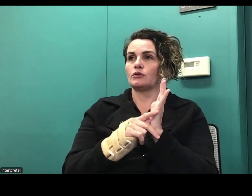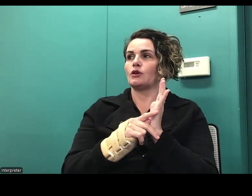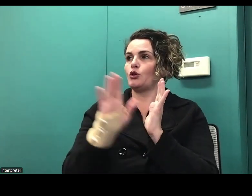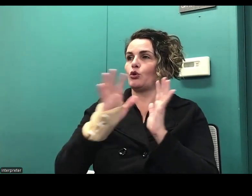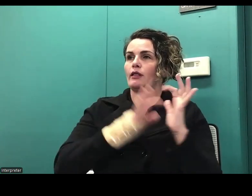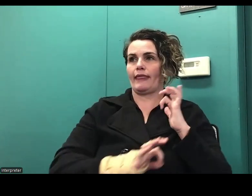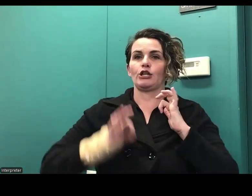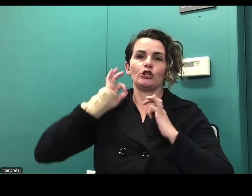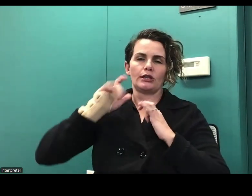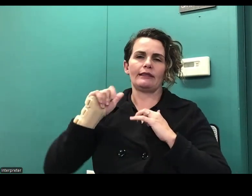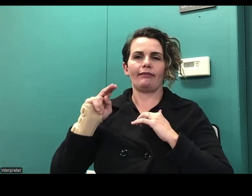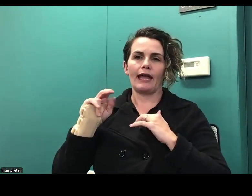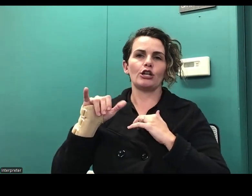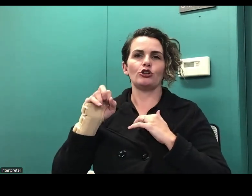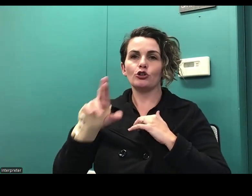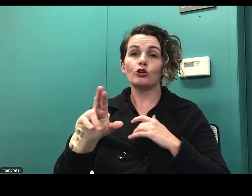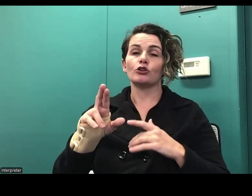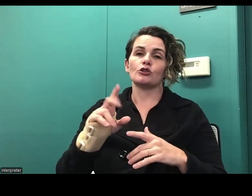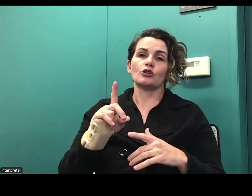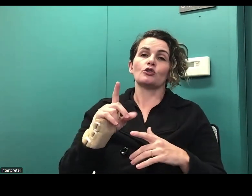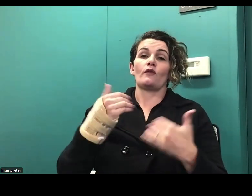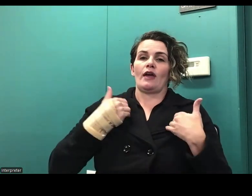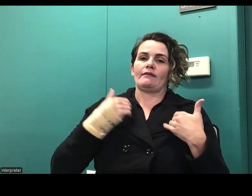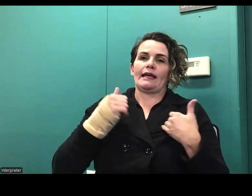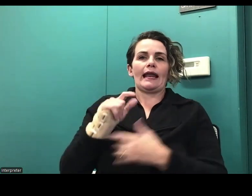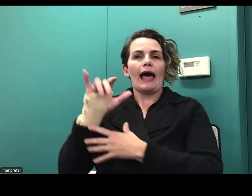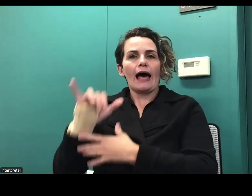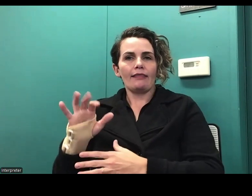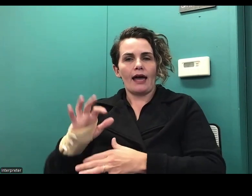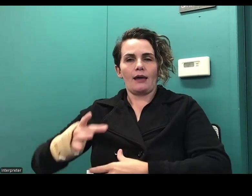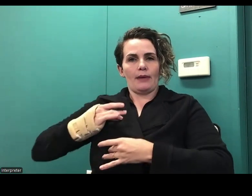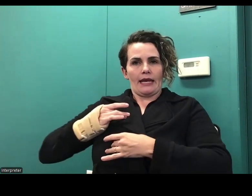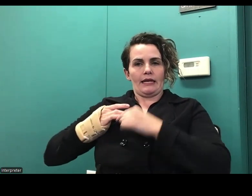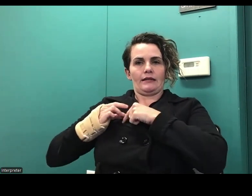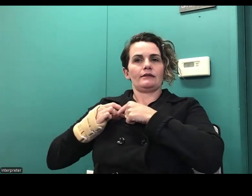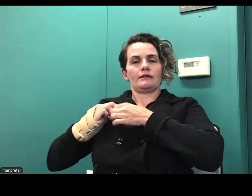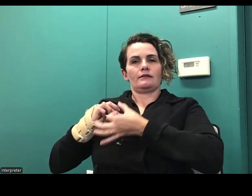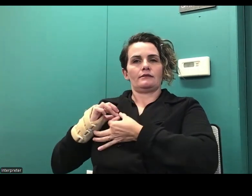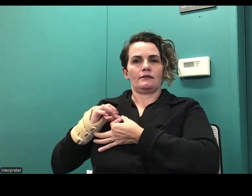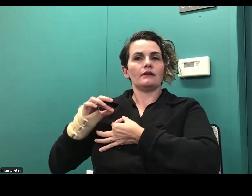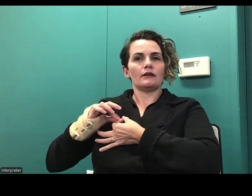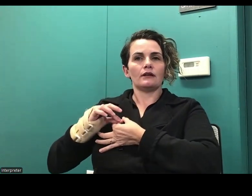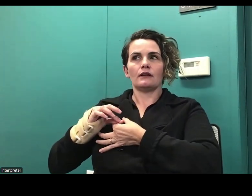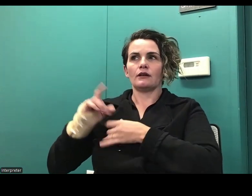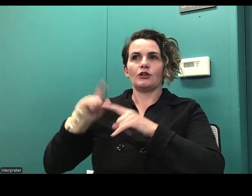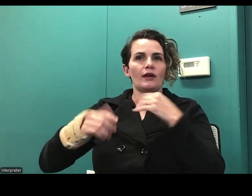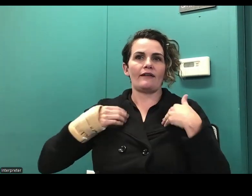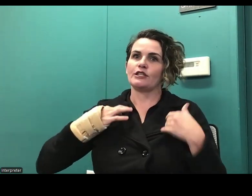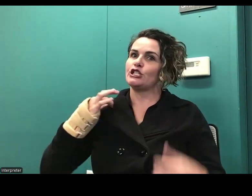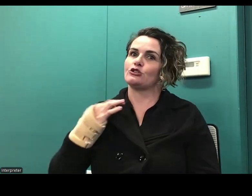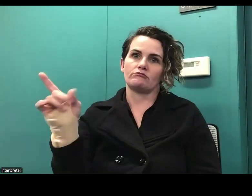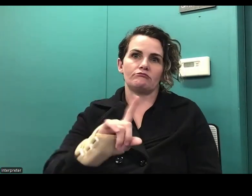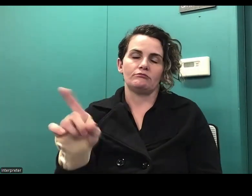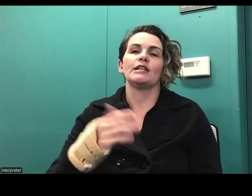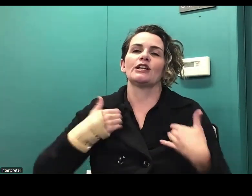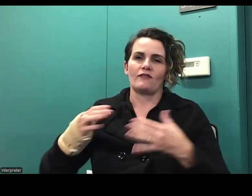like, you have an ally pins. Yeah, most things are going at that. But it's your pin. You can have a t-shirt, but you can